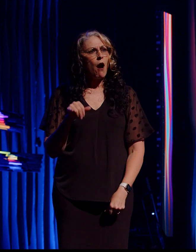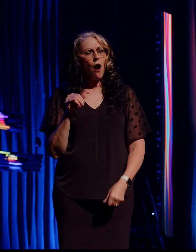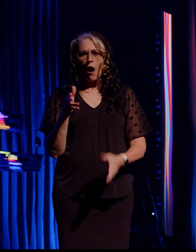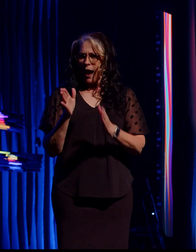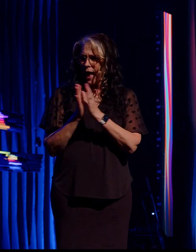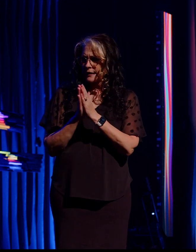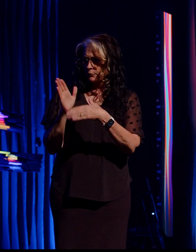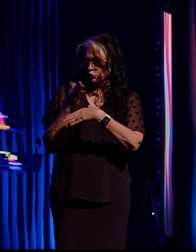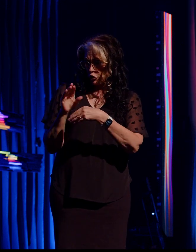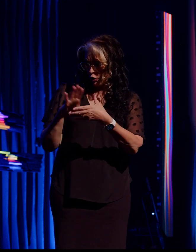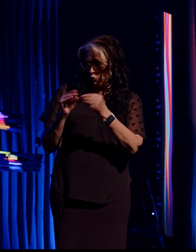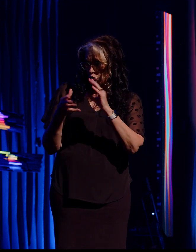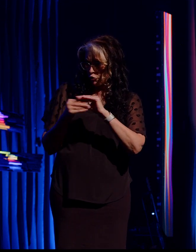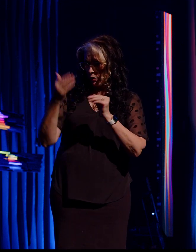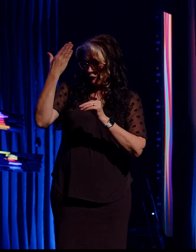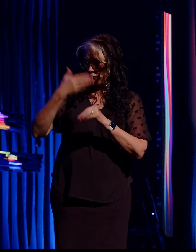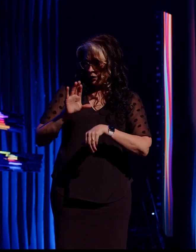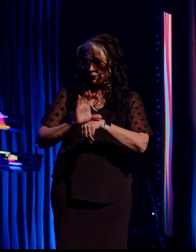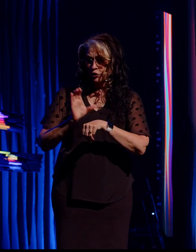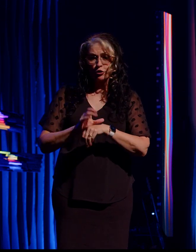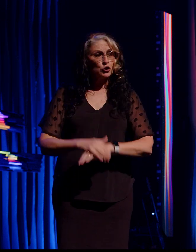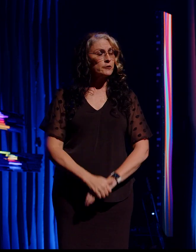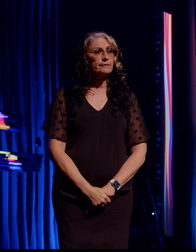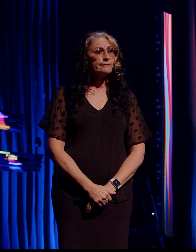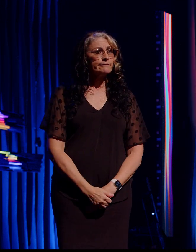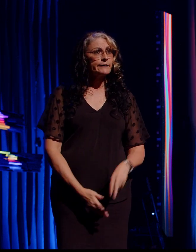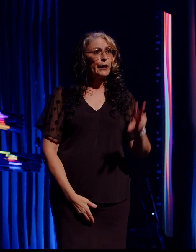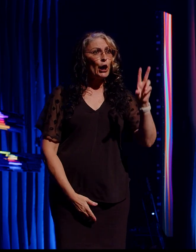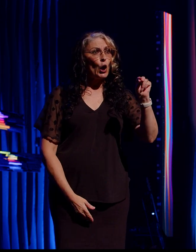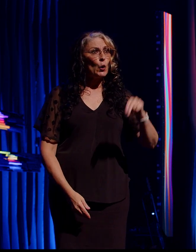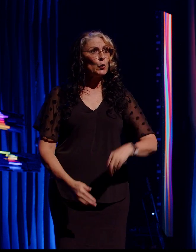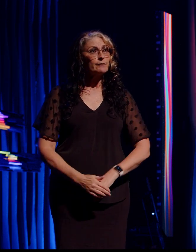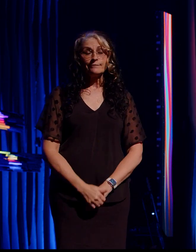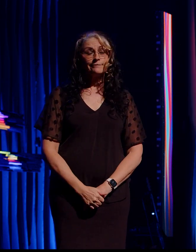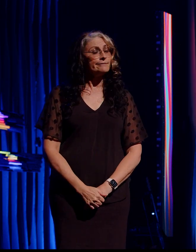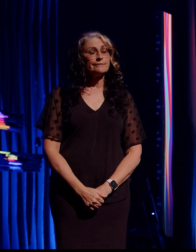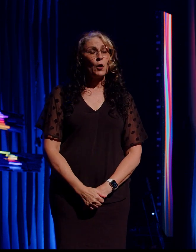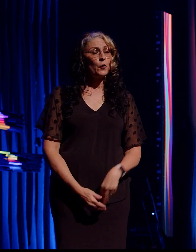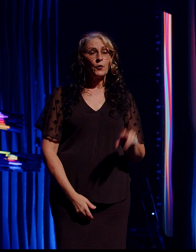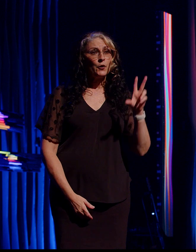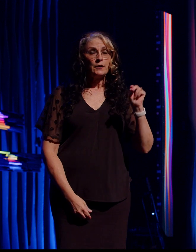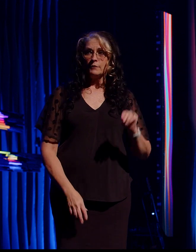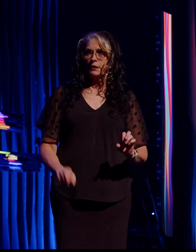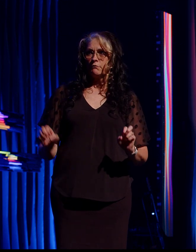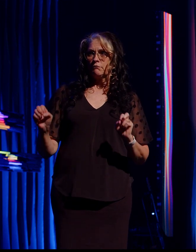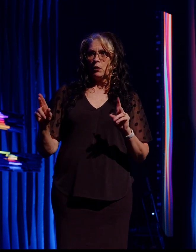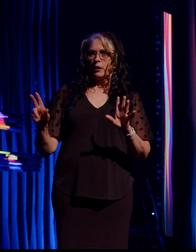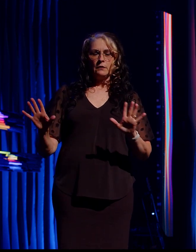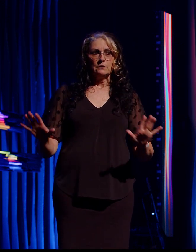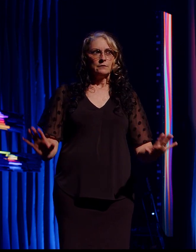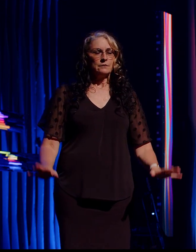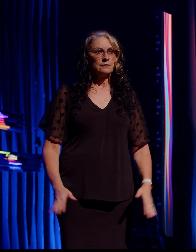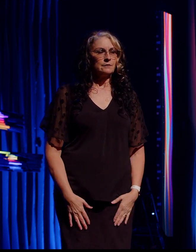would you share your story in front of our church? And he told me, no, Daniel, I will not. I was like, okay.